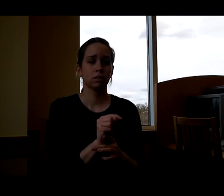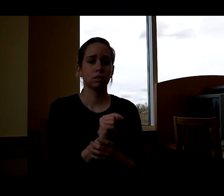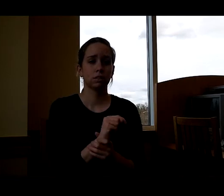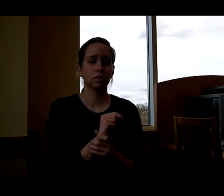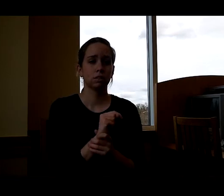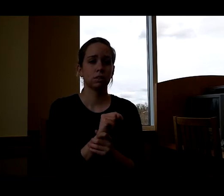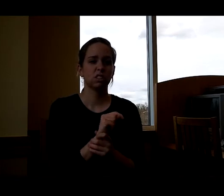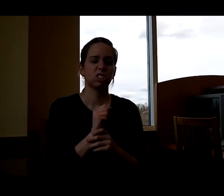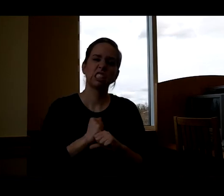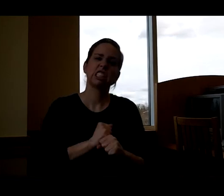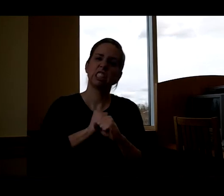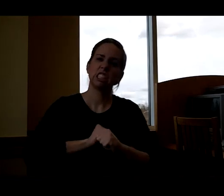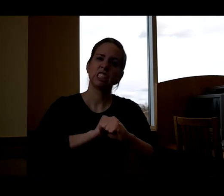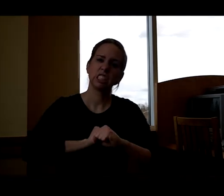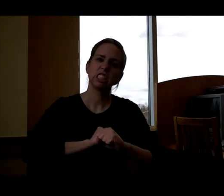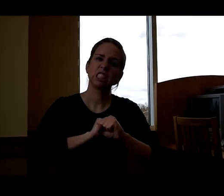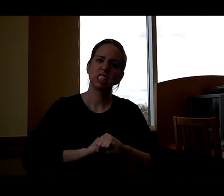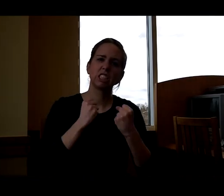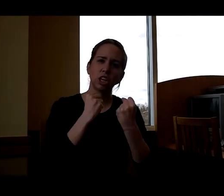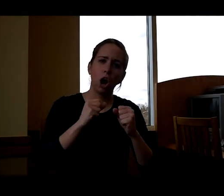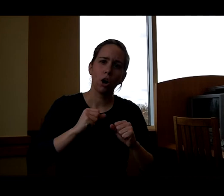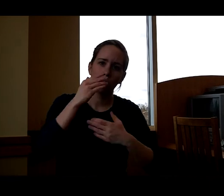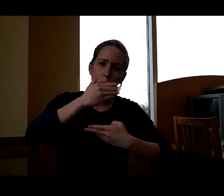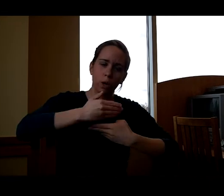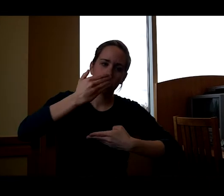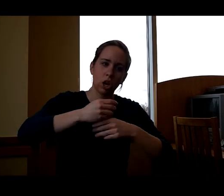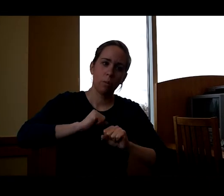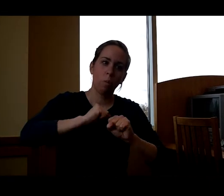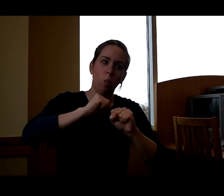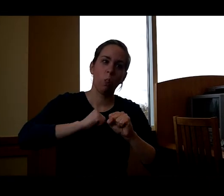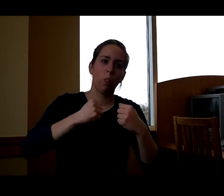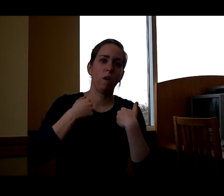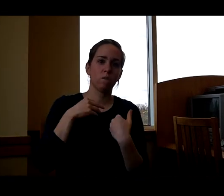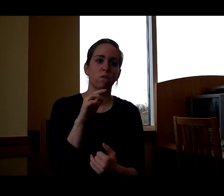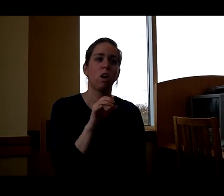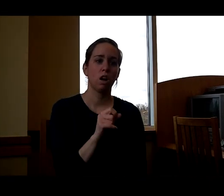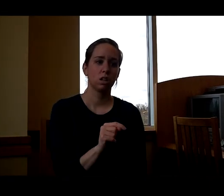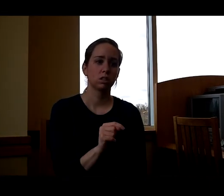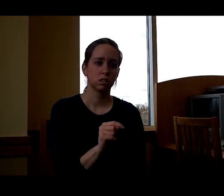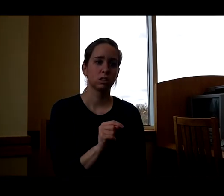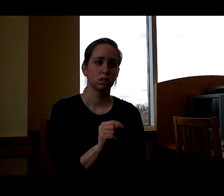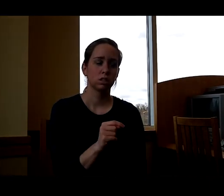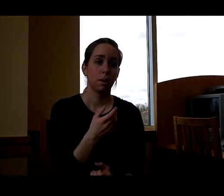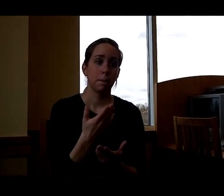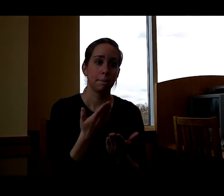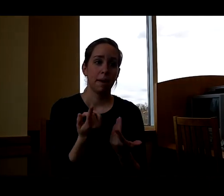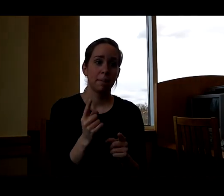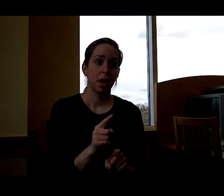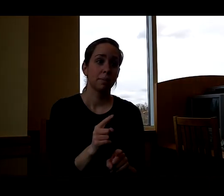to scrape your windows in the morning, or there's a very good possibility we might get another trough. We're getting